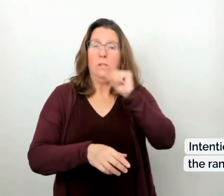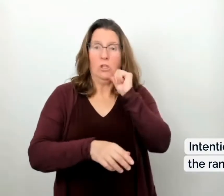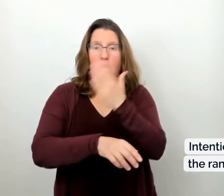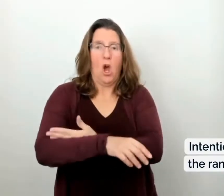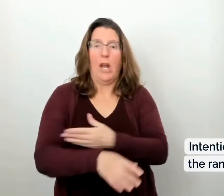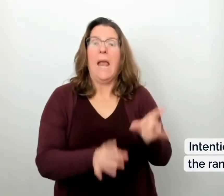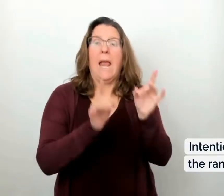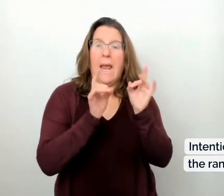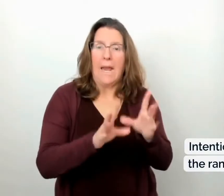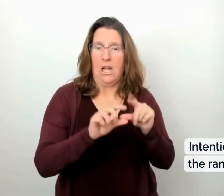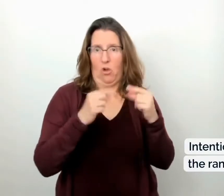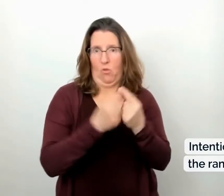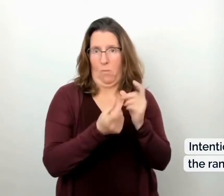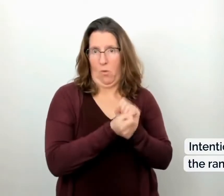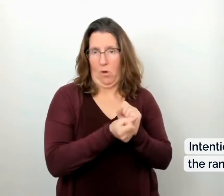daughter. She hated group work.